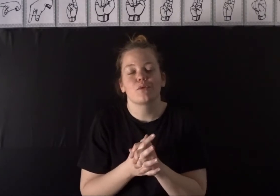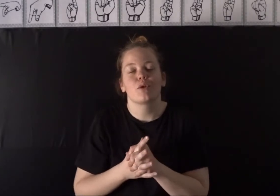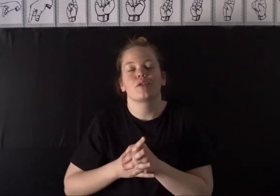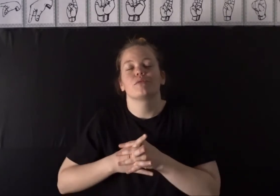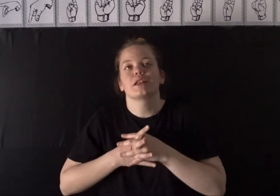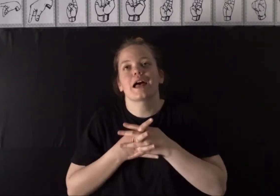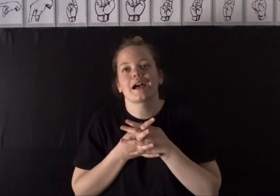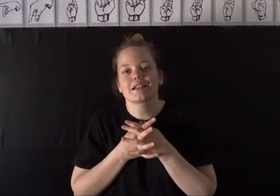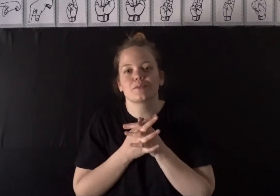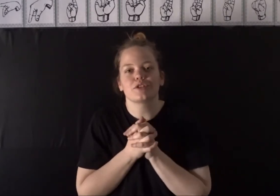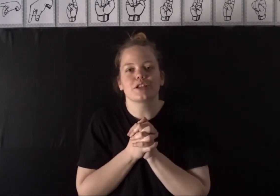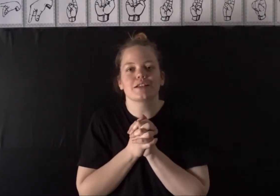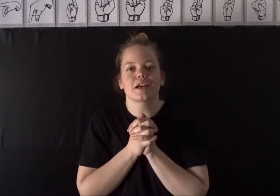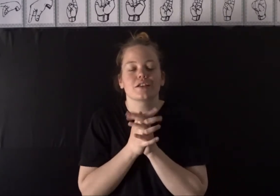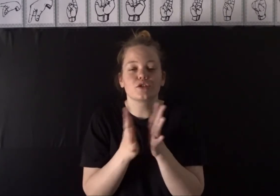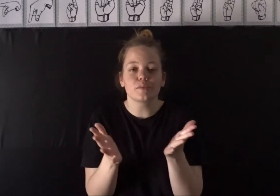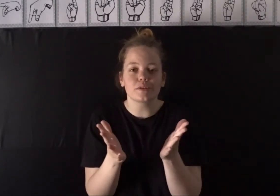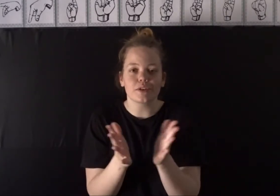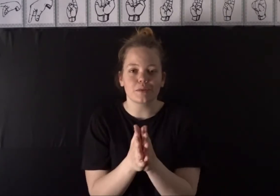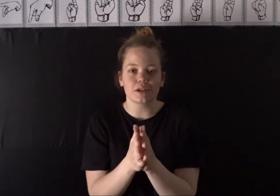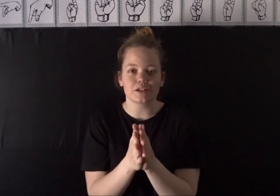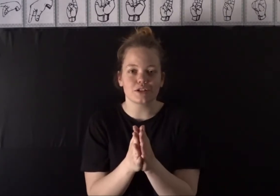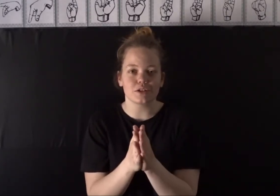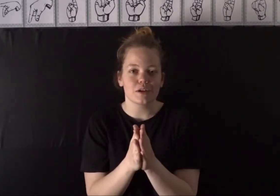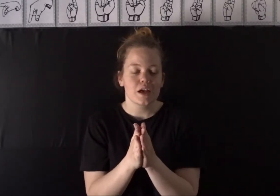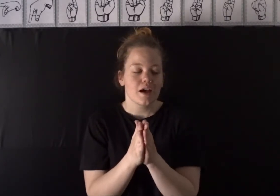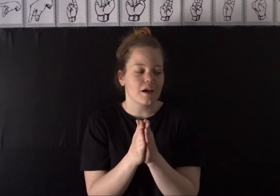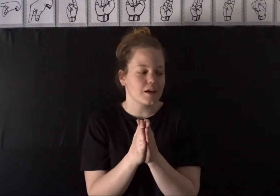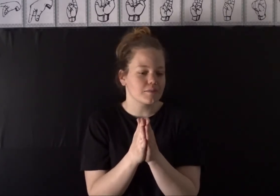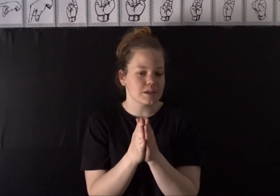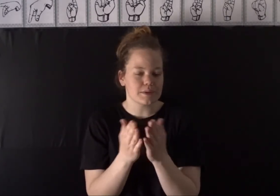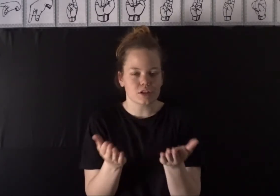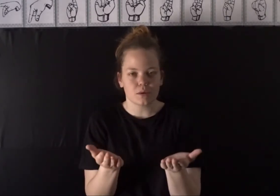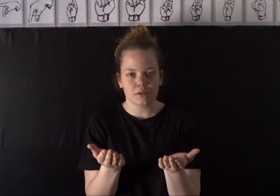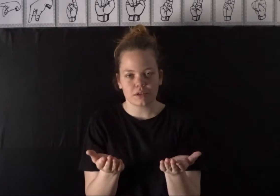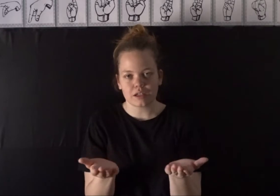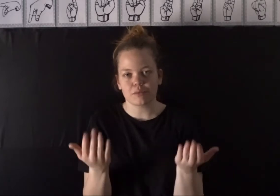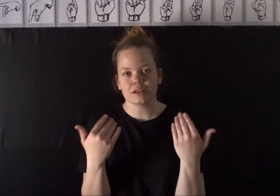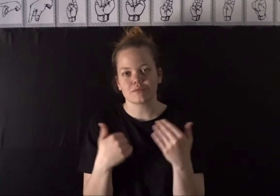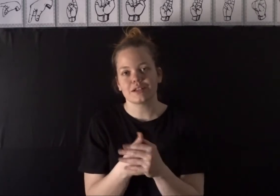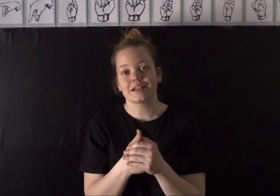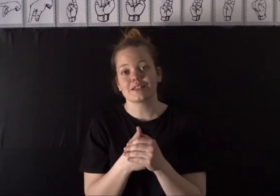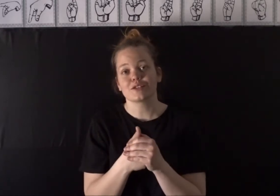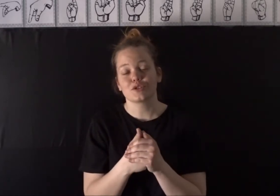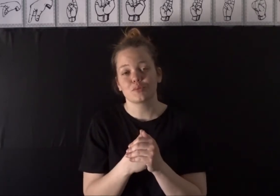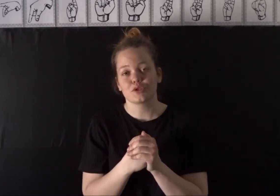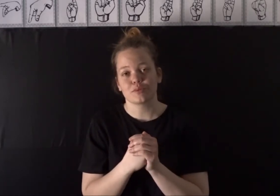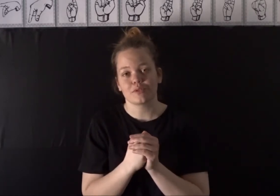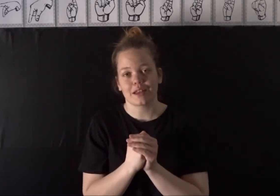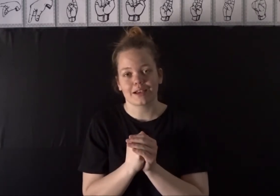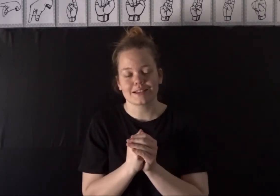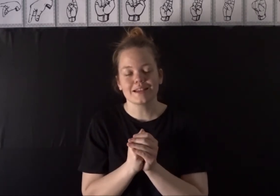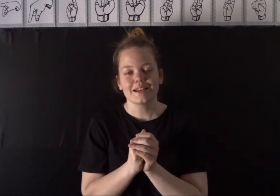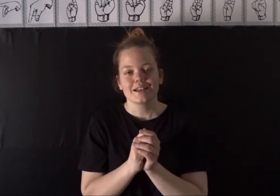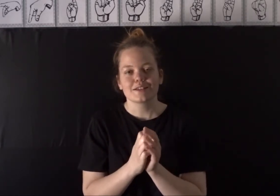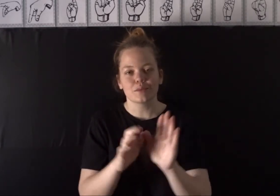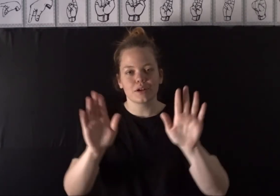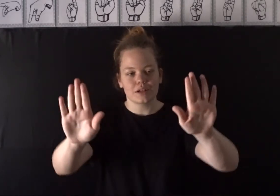for relax, which is a super fun one to do, especially when we're reading, because reading is super, super relaxing. So we are going to